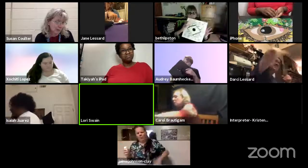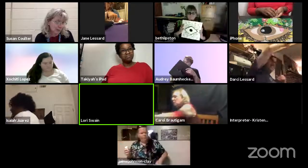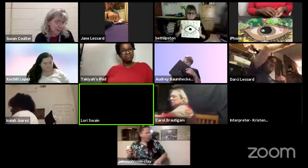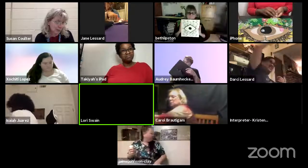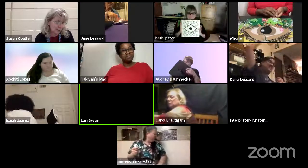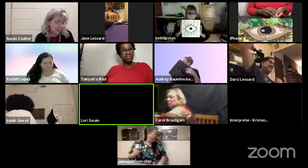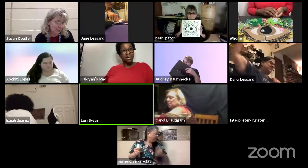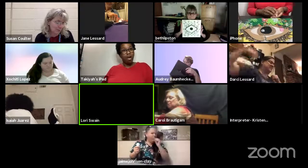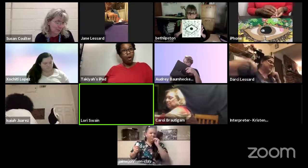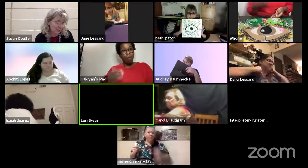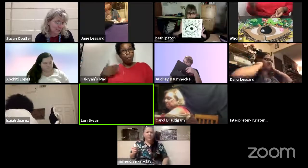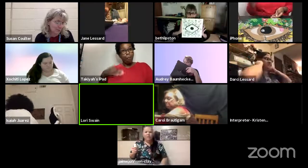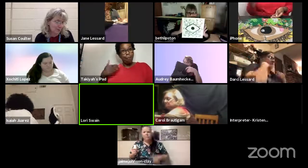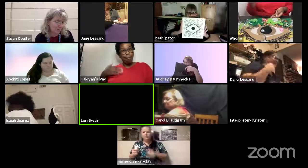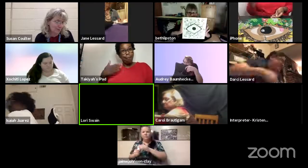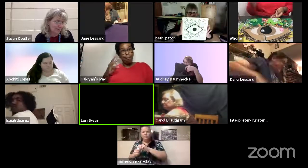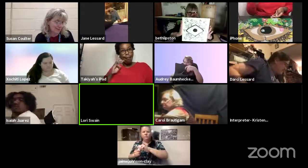something. So, like, I have my eye here.